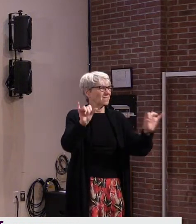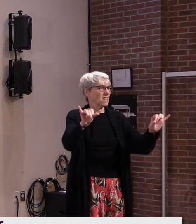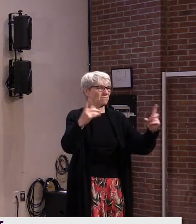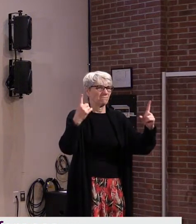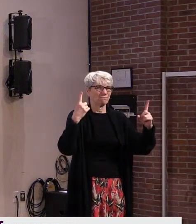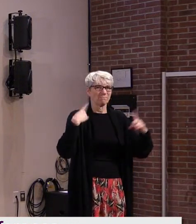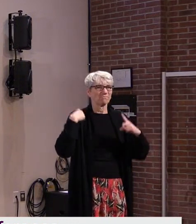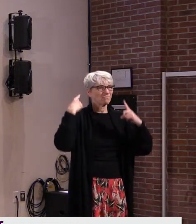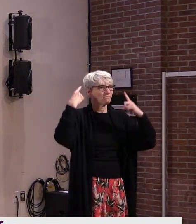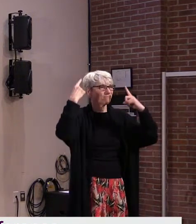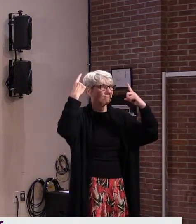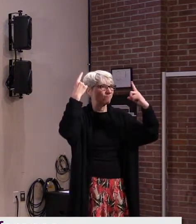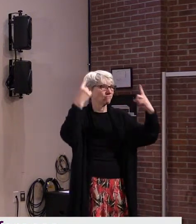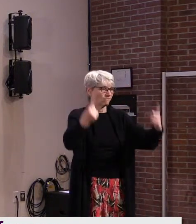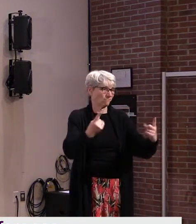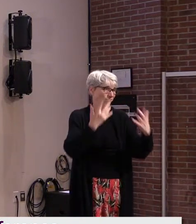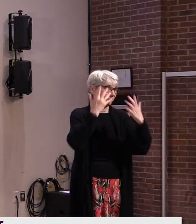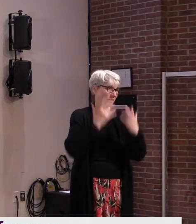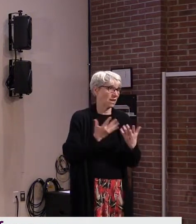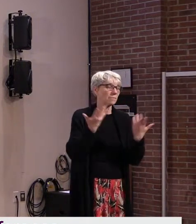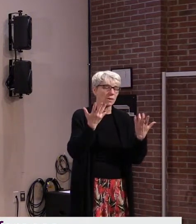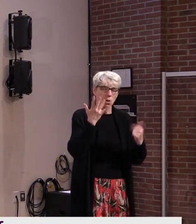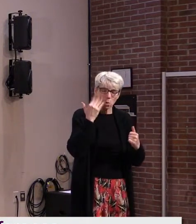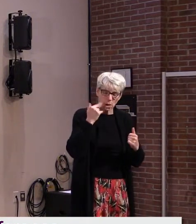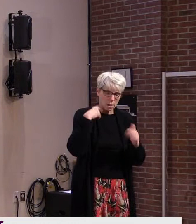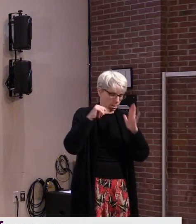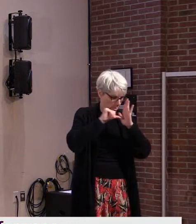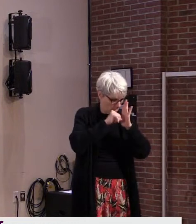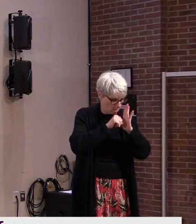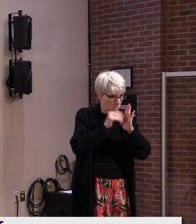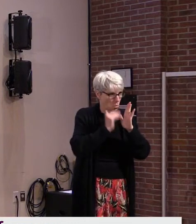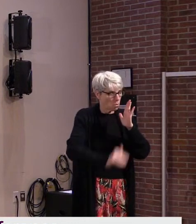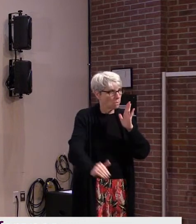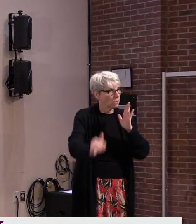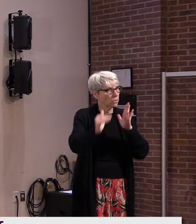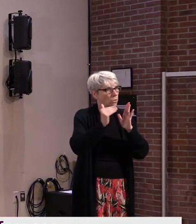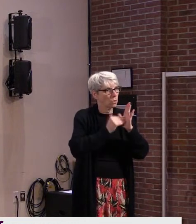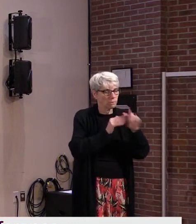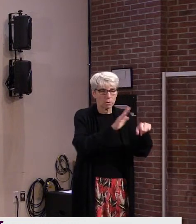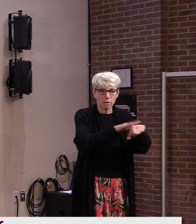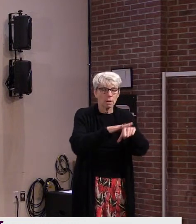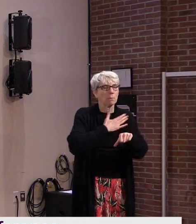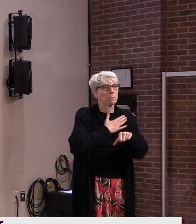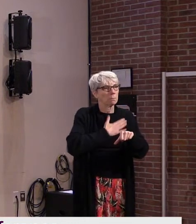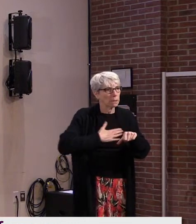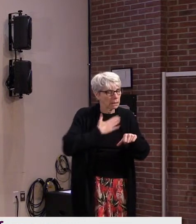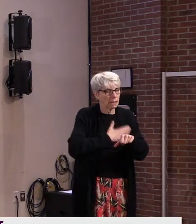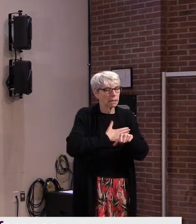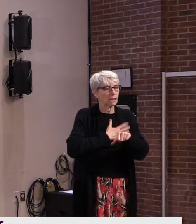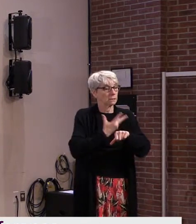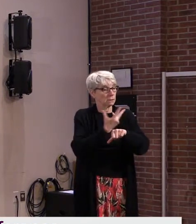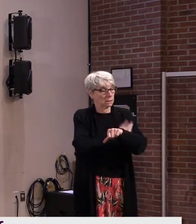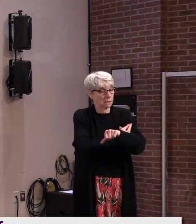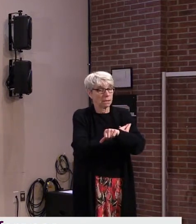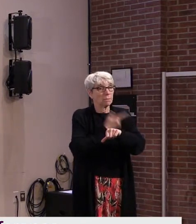pandemic, which is why I have continued to spend so much time on the importance of protecting the most